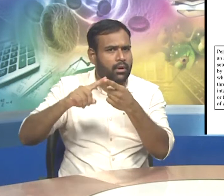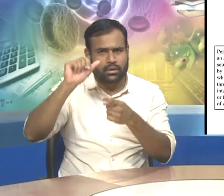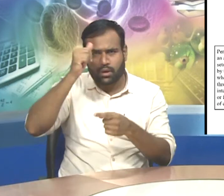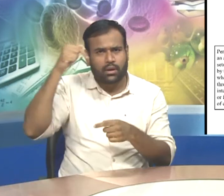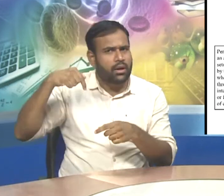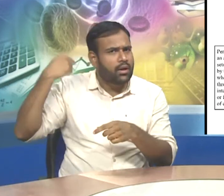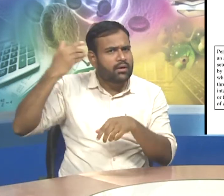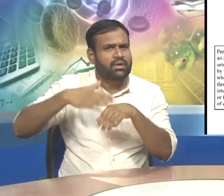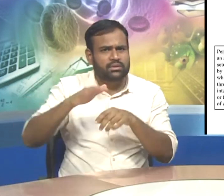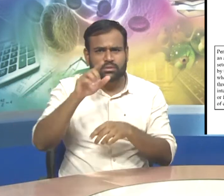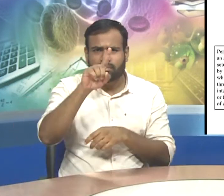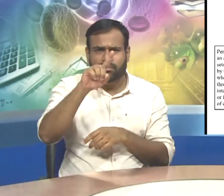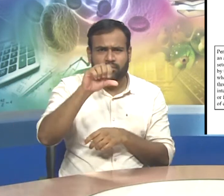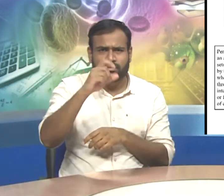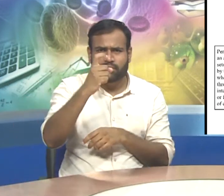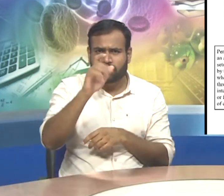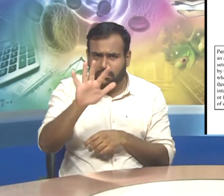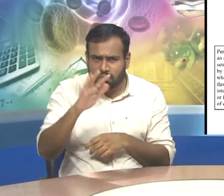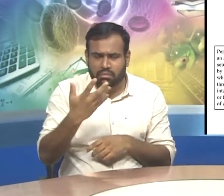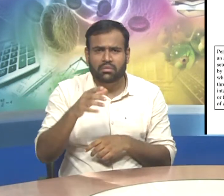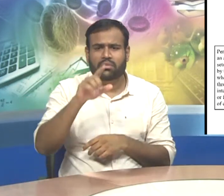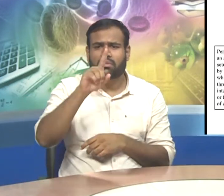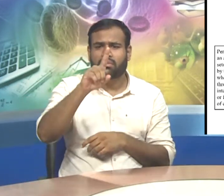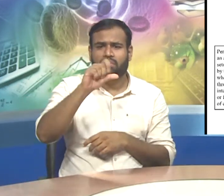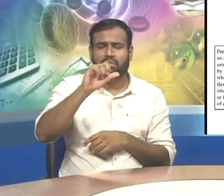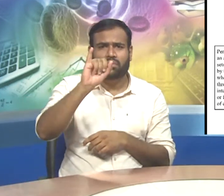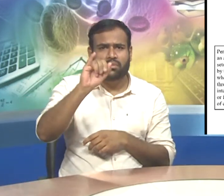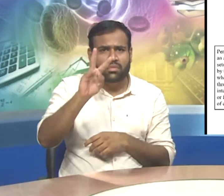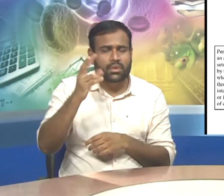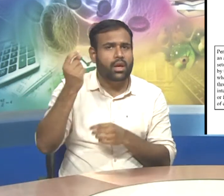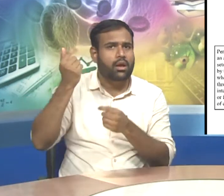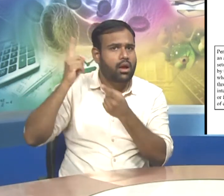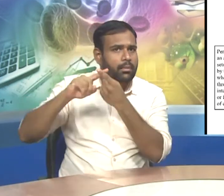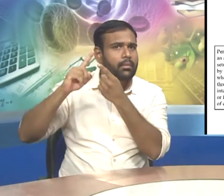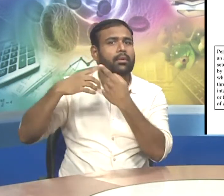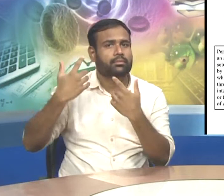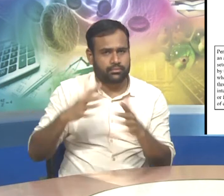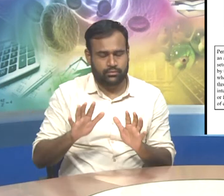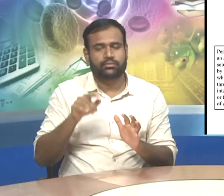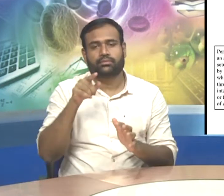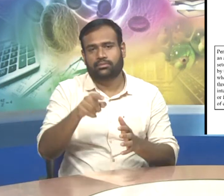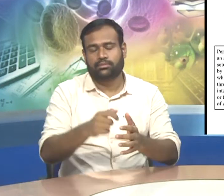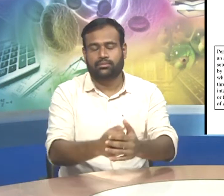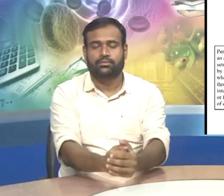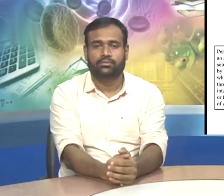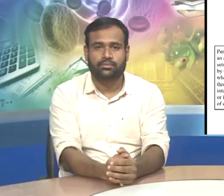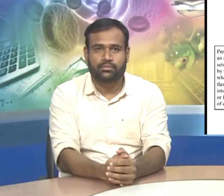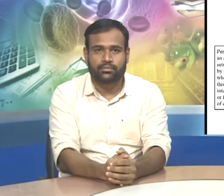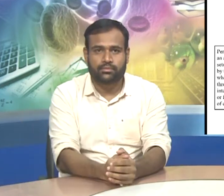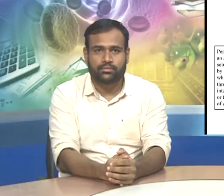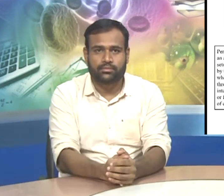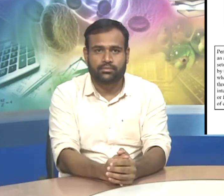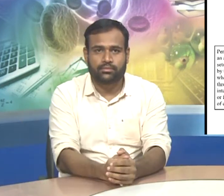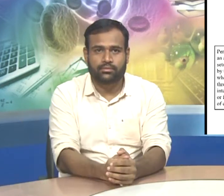So these are the articles mentioned in our constitution so that whenever in case of any emergency, all these can be